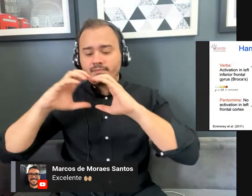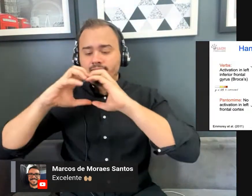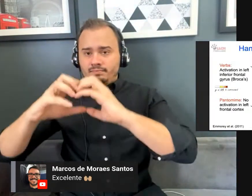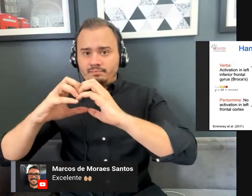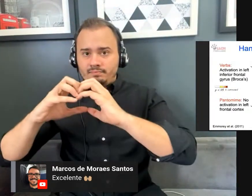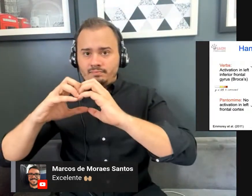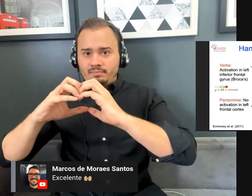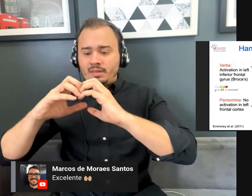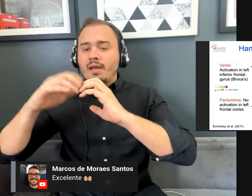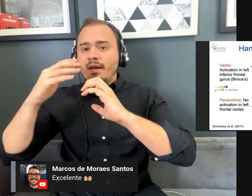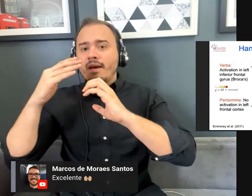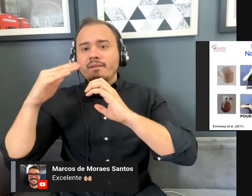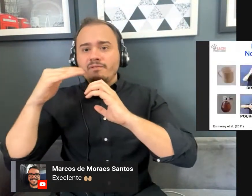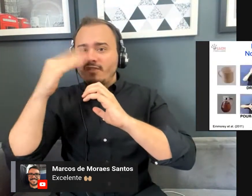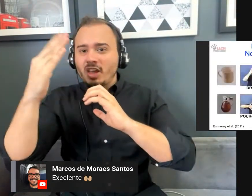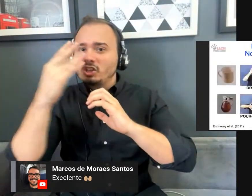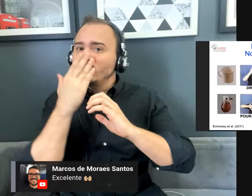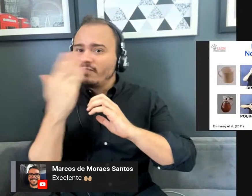set. Okay.